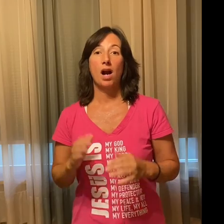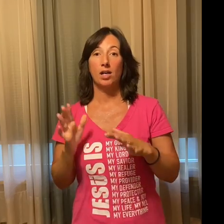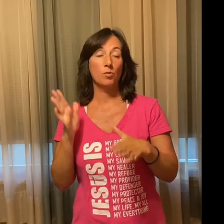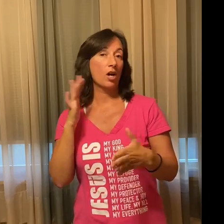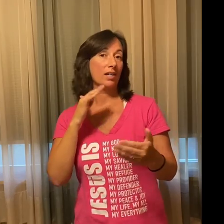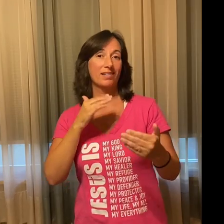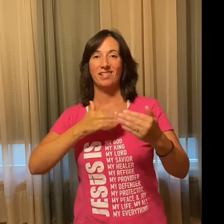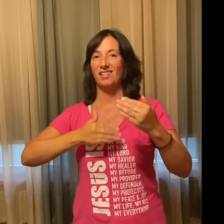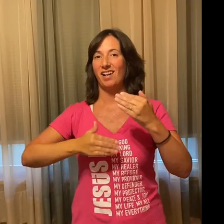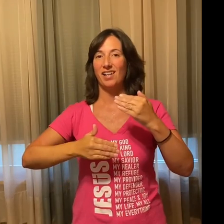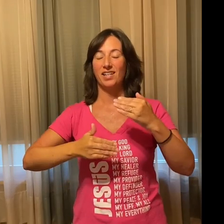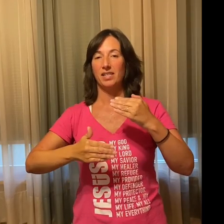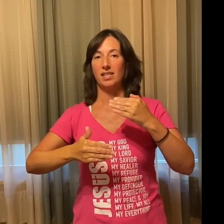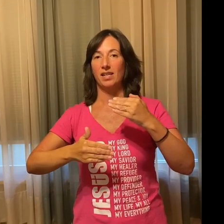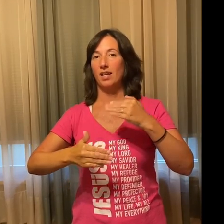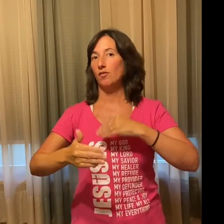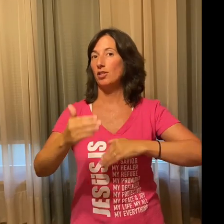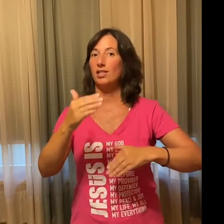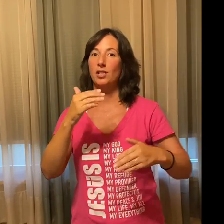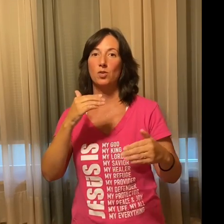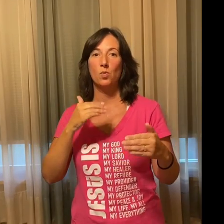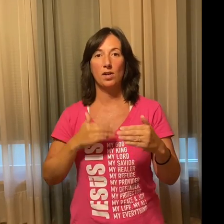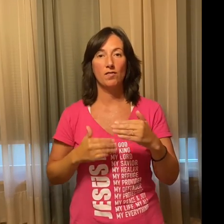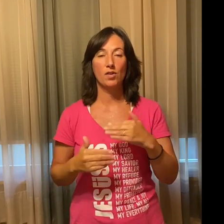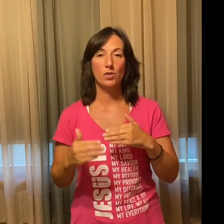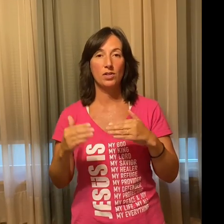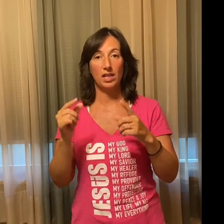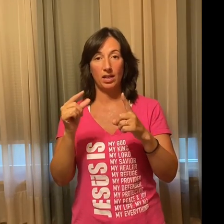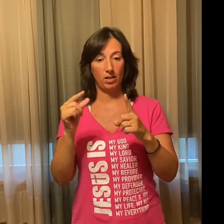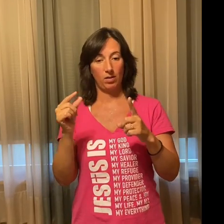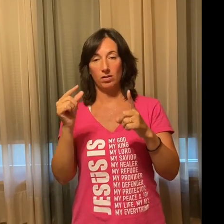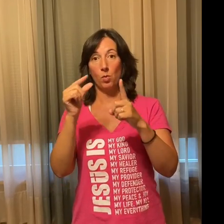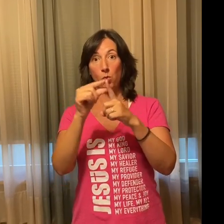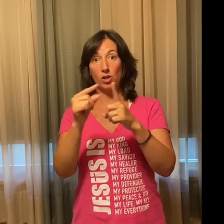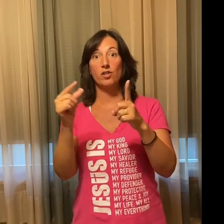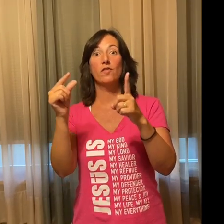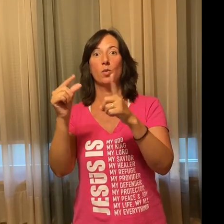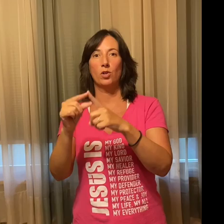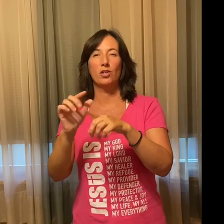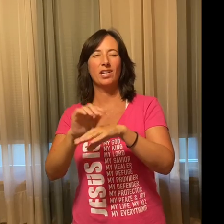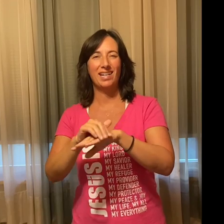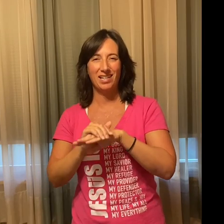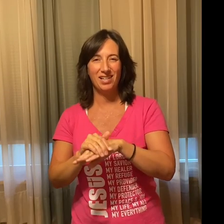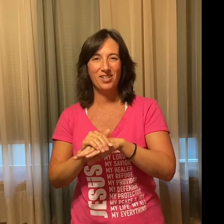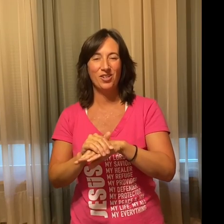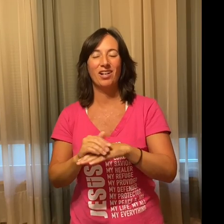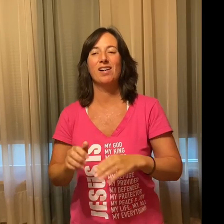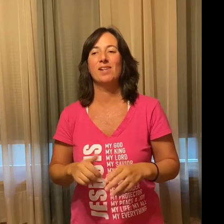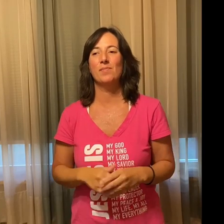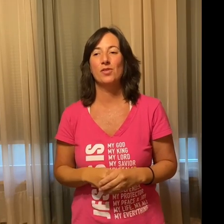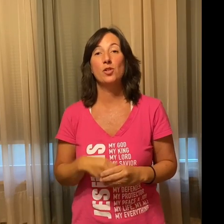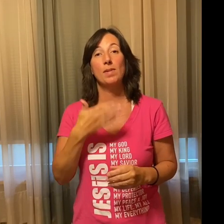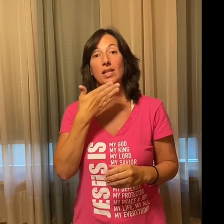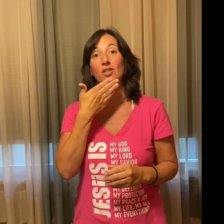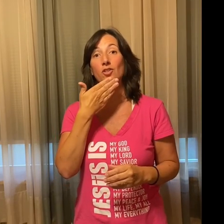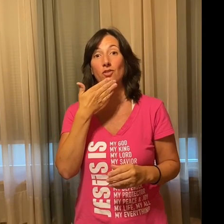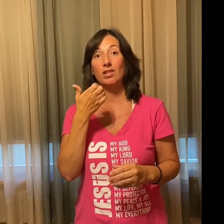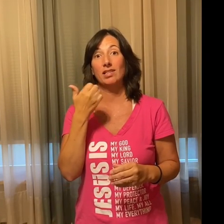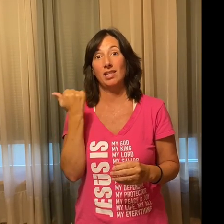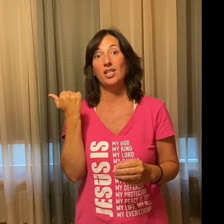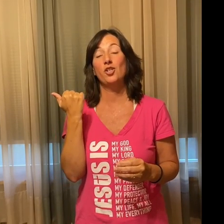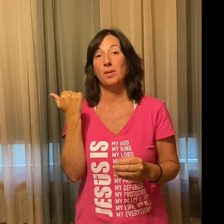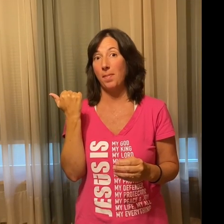Now, I'm not going to sign every single one of those word for word English to make